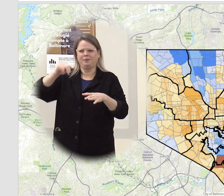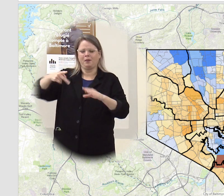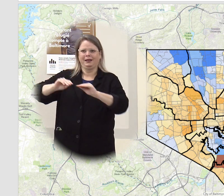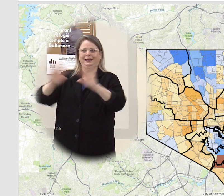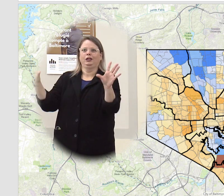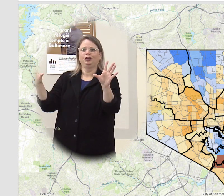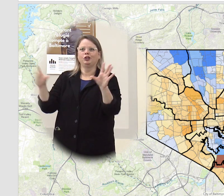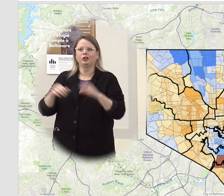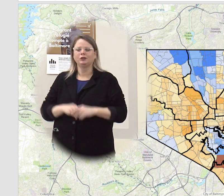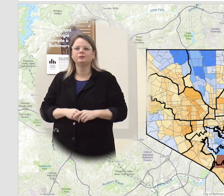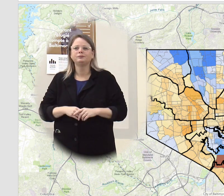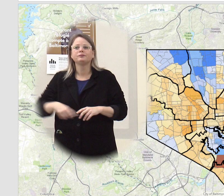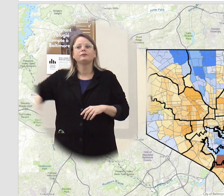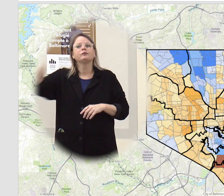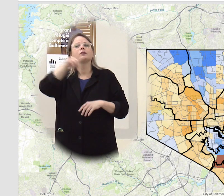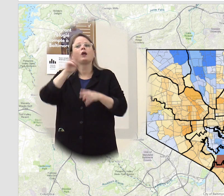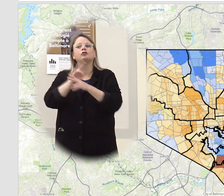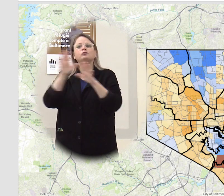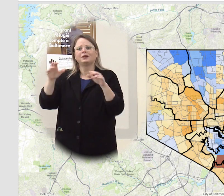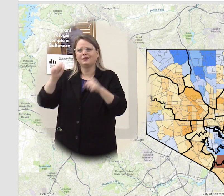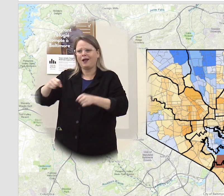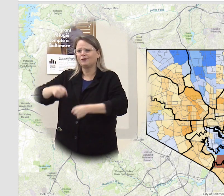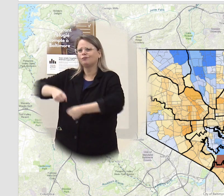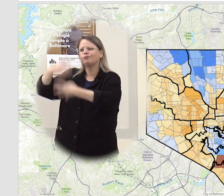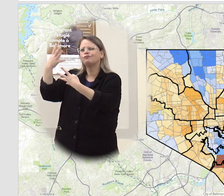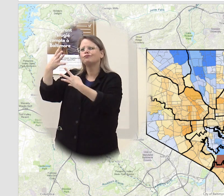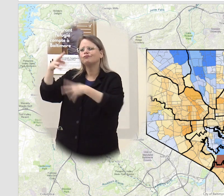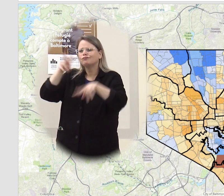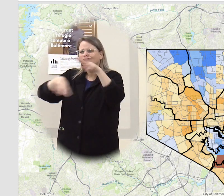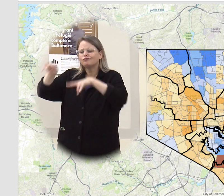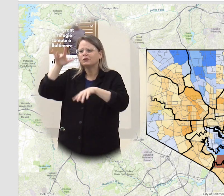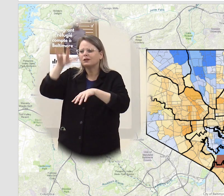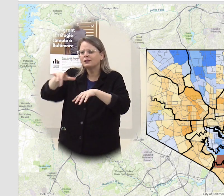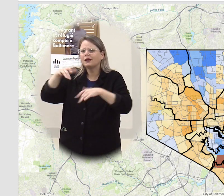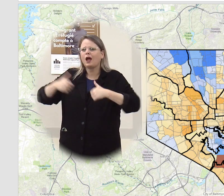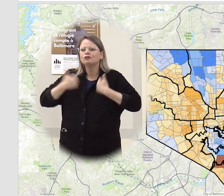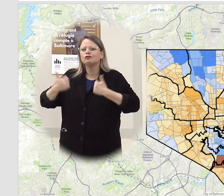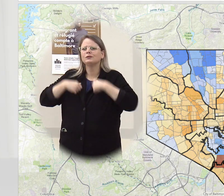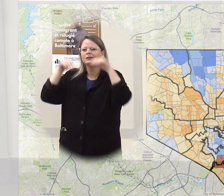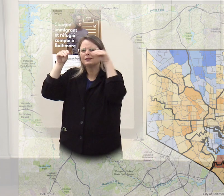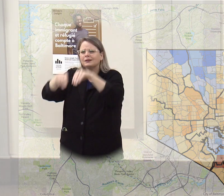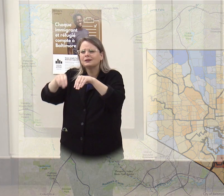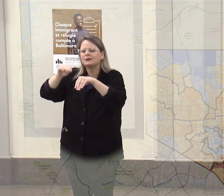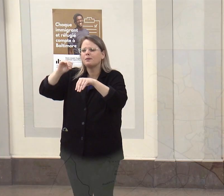to have the map zoom and reflect census rates for that specific area.